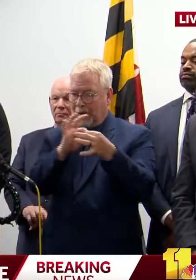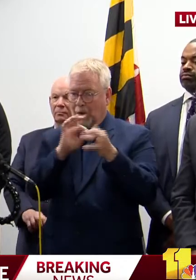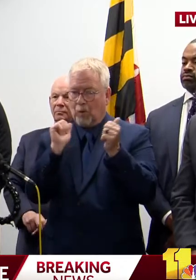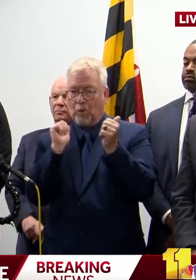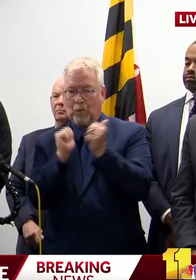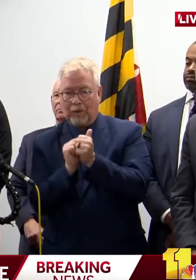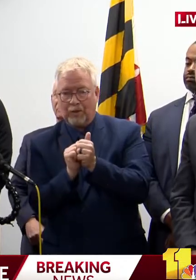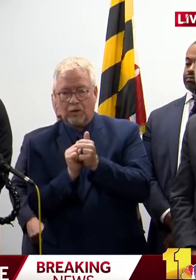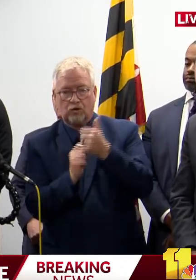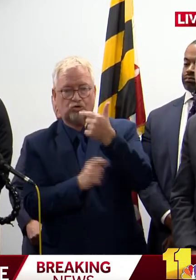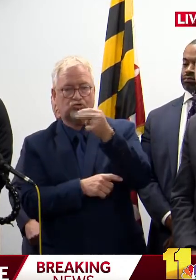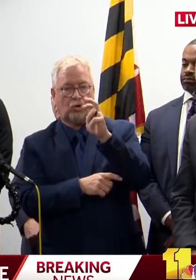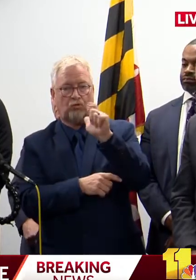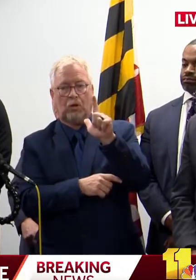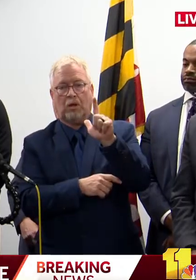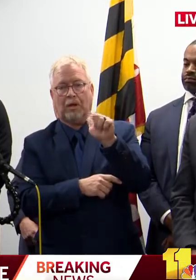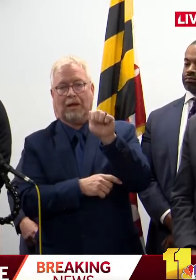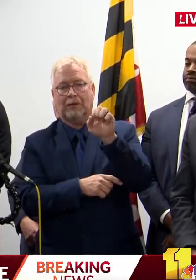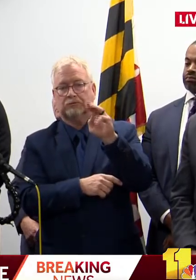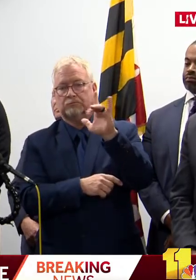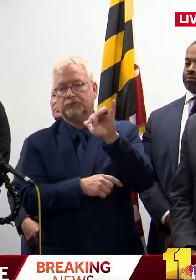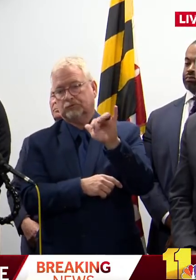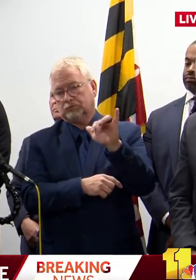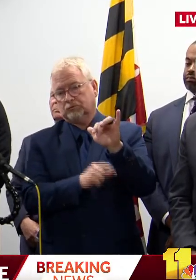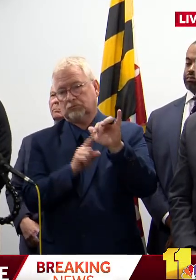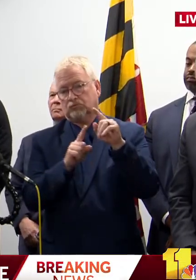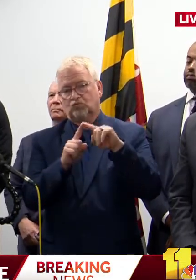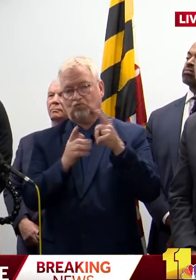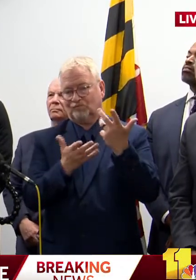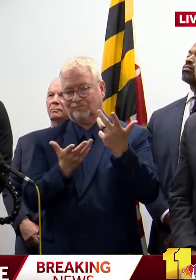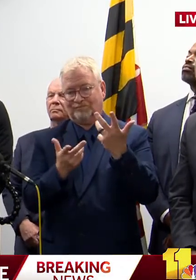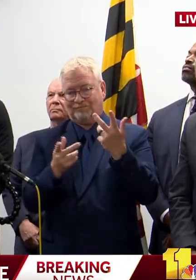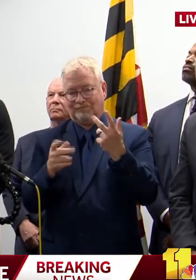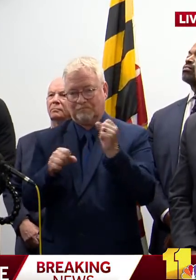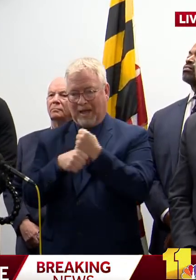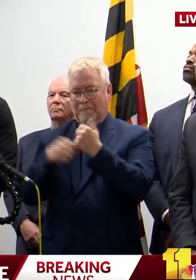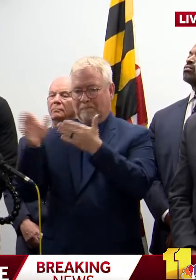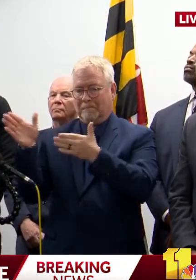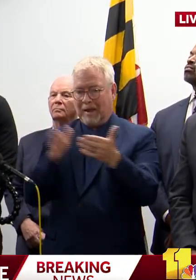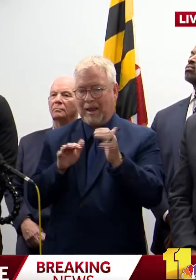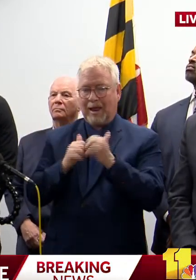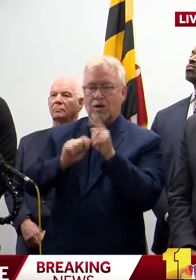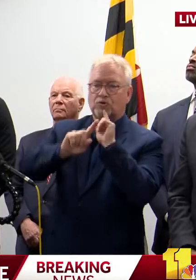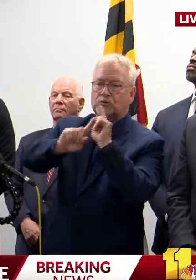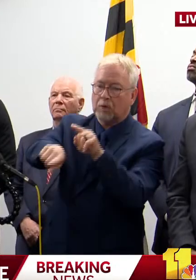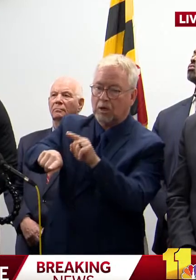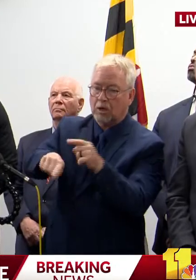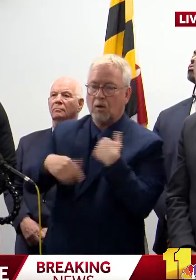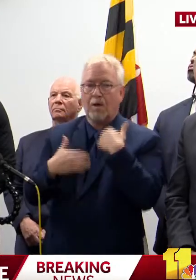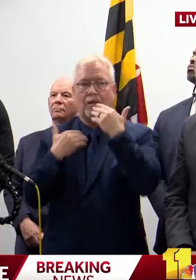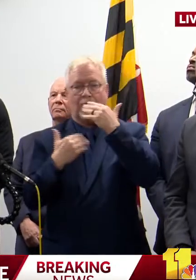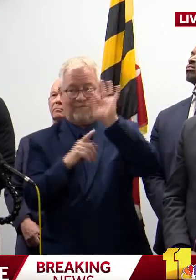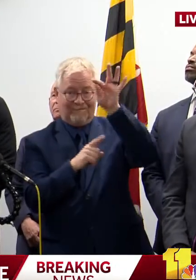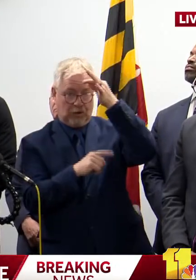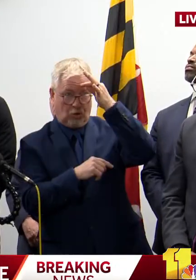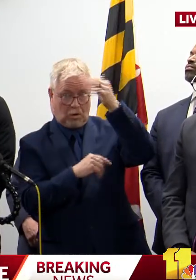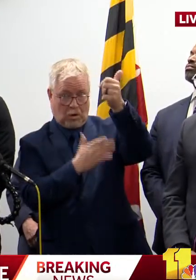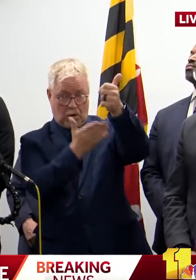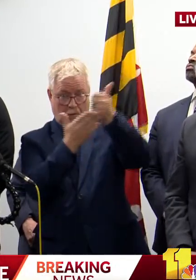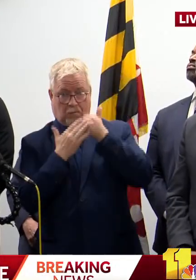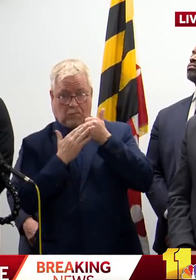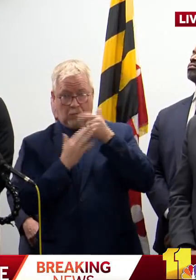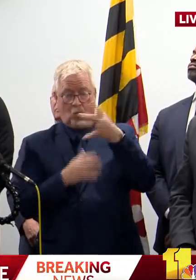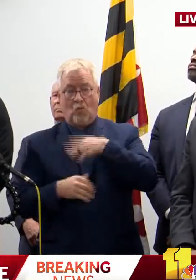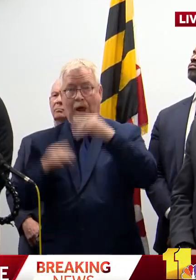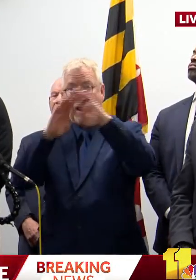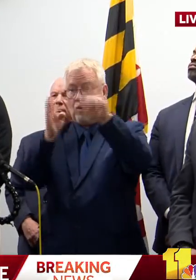Assembly with a response. We will work with our, you know, we're thankful for the work that we're having on the federal side of a federal delegation and our partners in the White